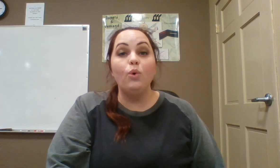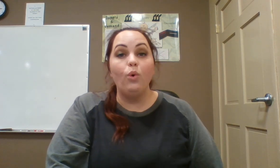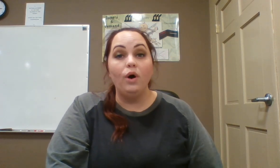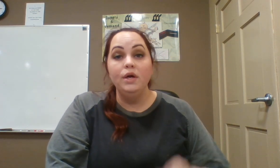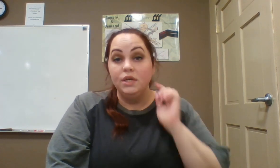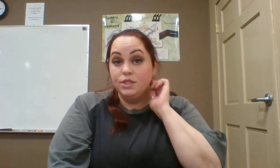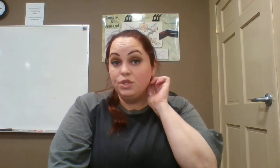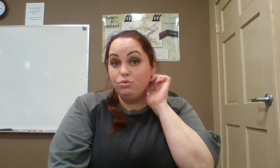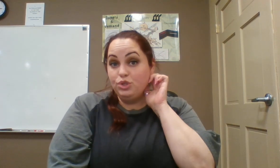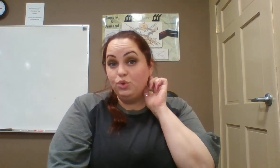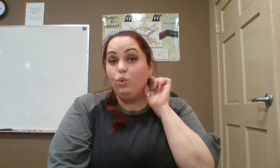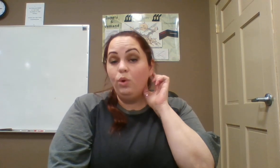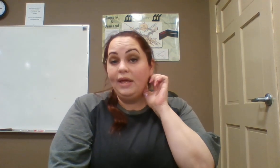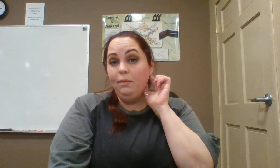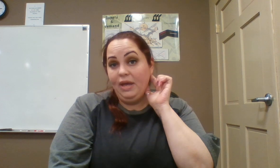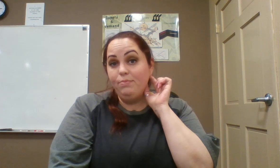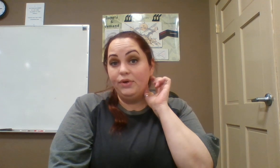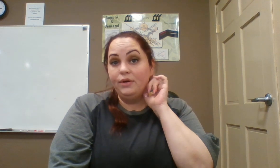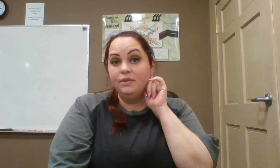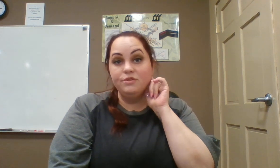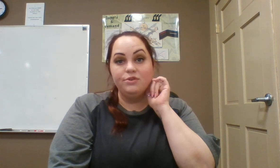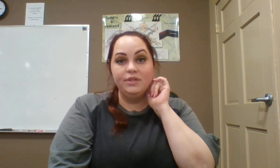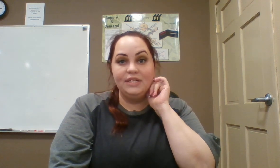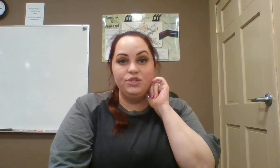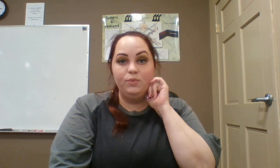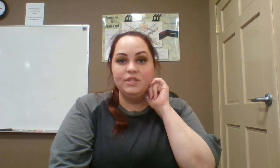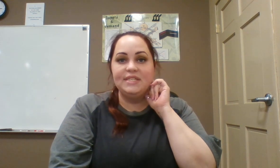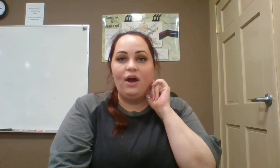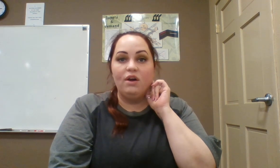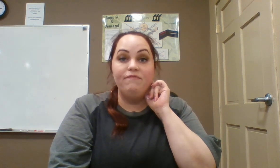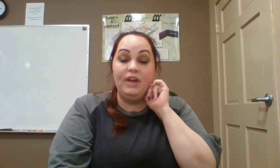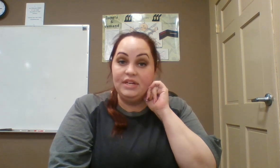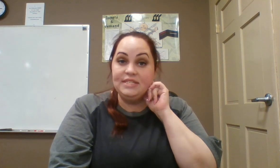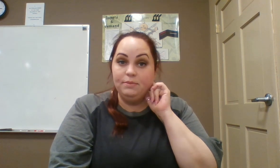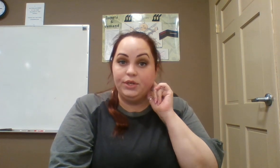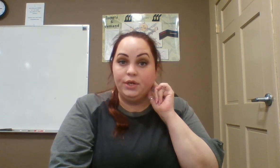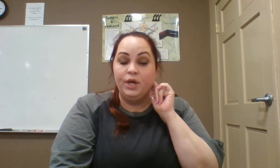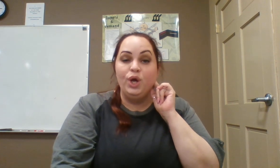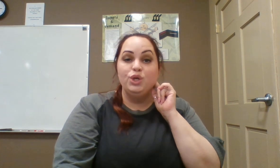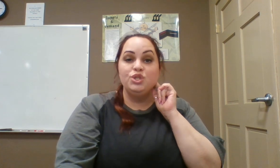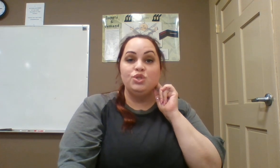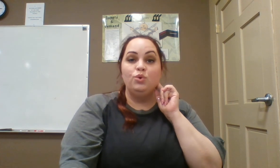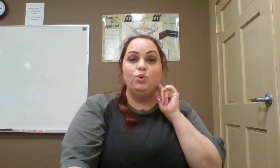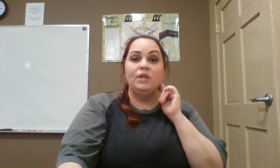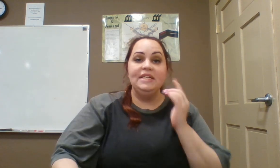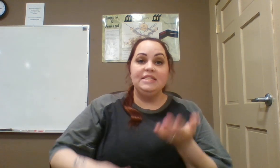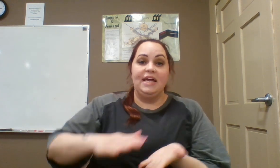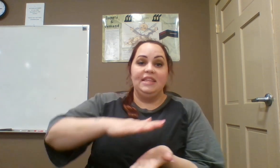School. So school and paper, those are our next two words. They are very similar. School is like